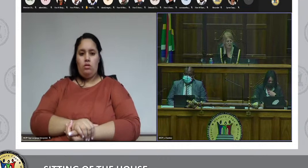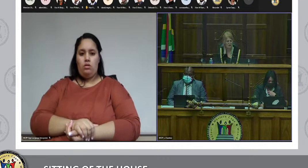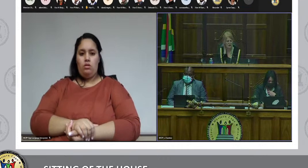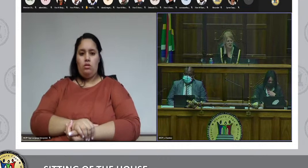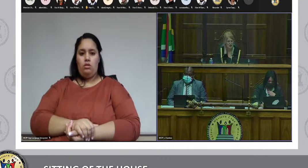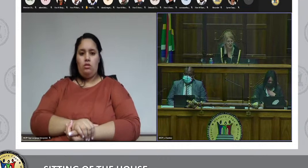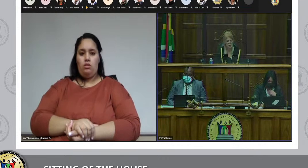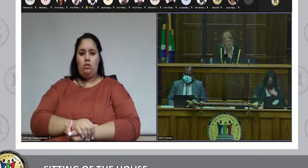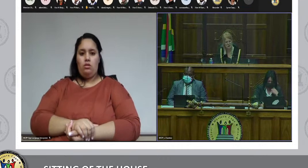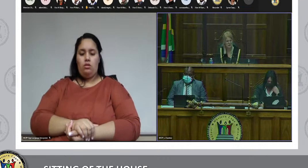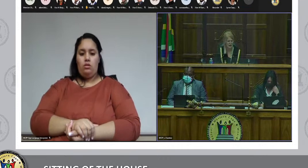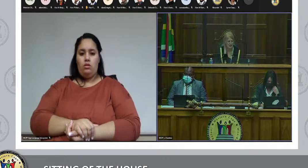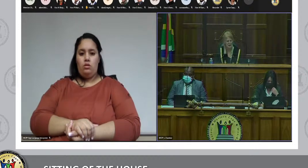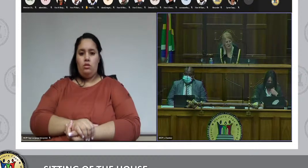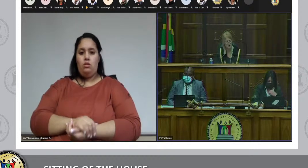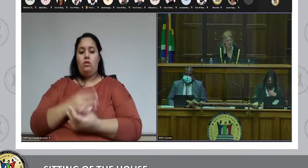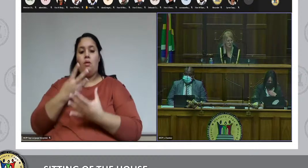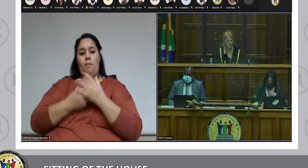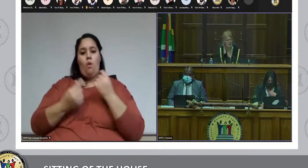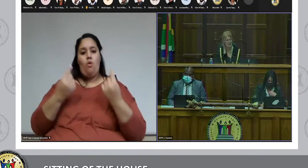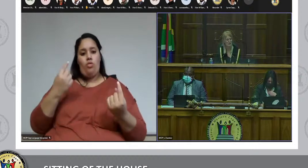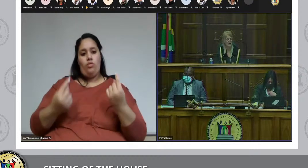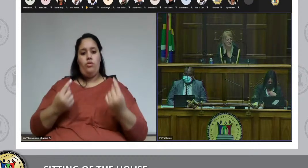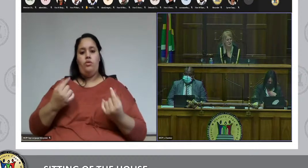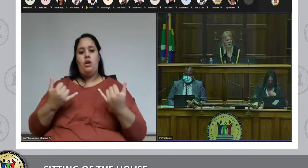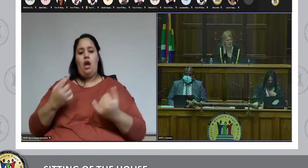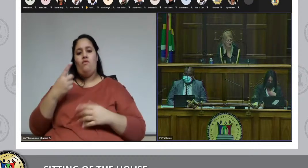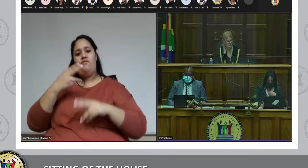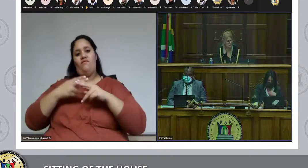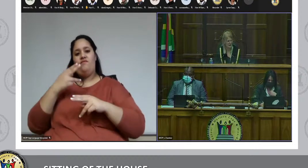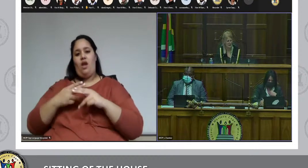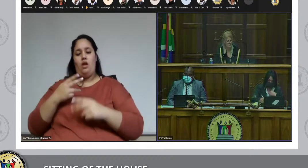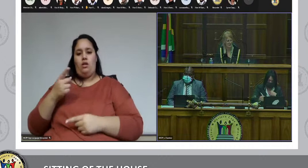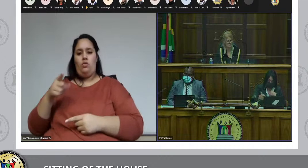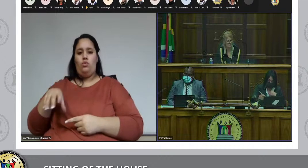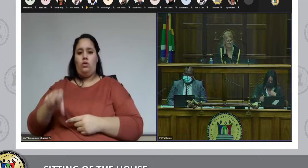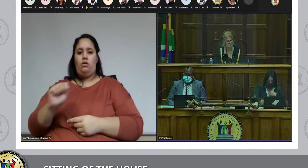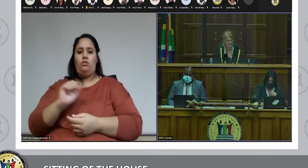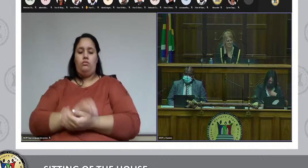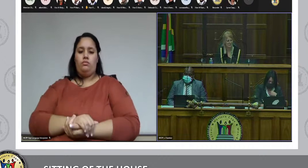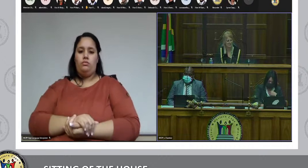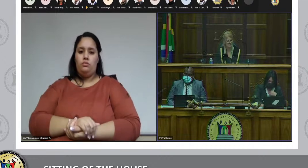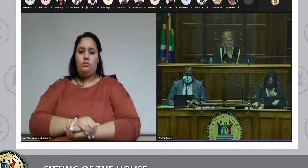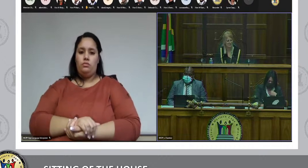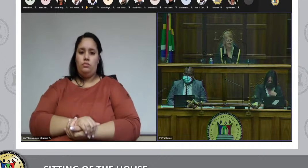have each had a chance and had another chance, and this is the final bite. You may take it.